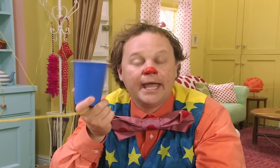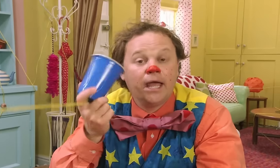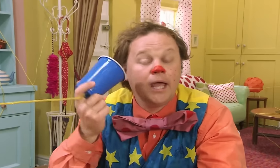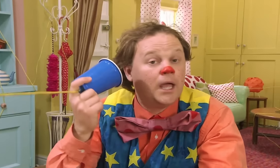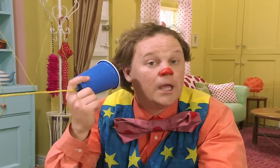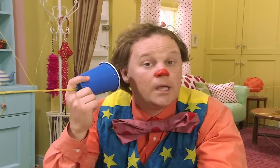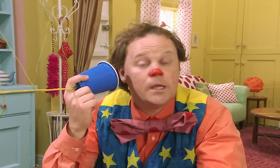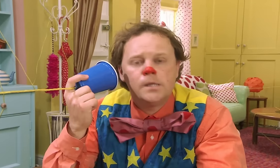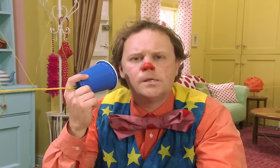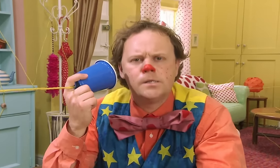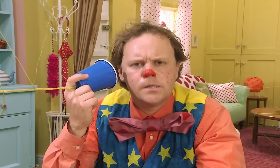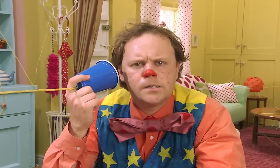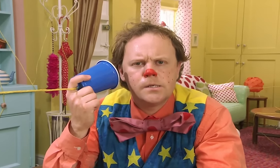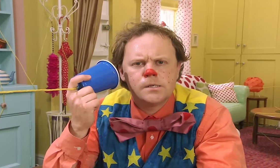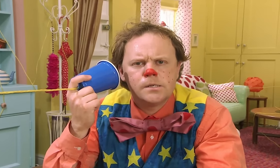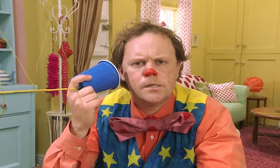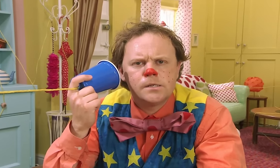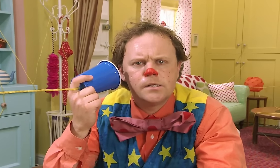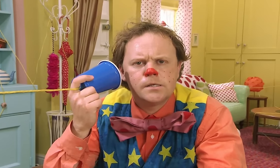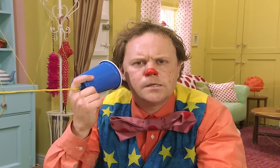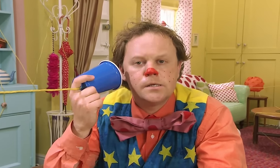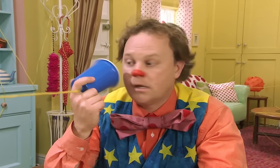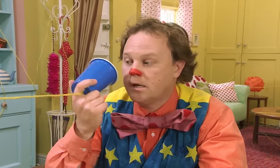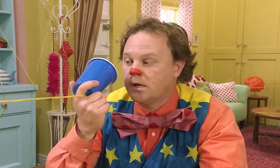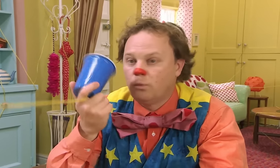Mr Tumble, please could you show the song for friends?